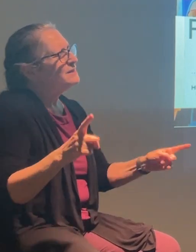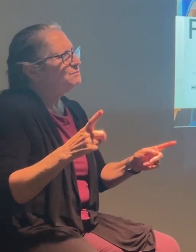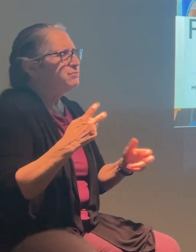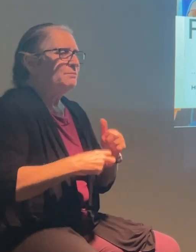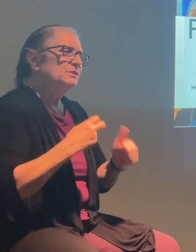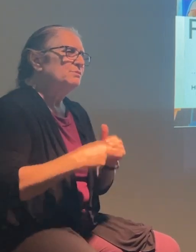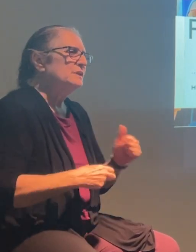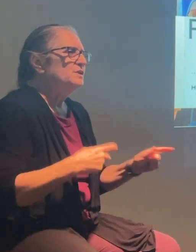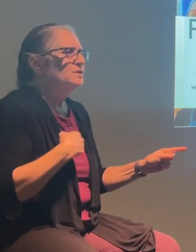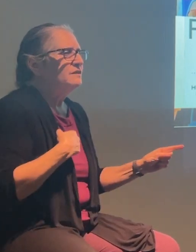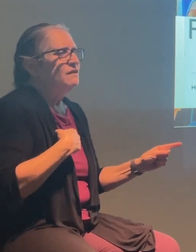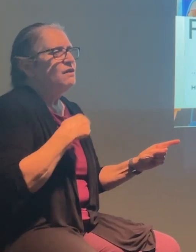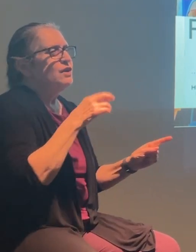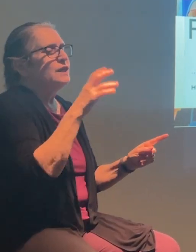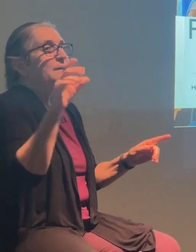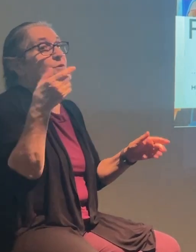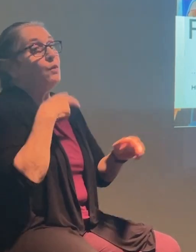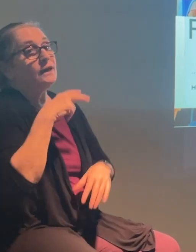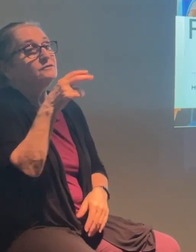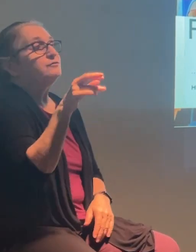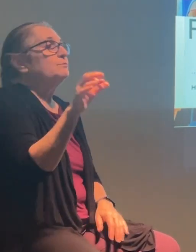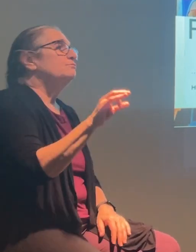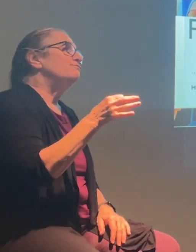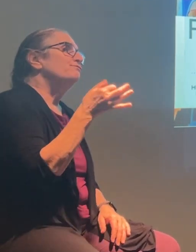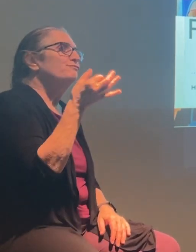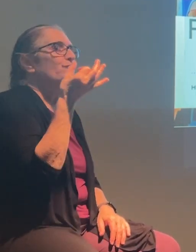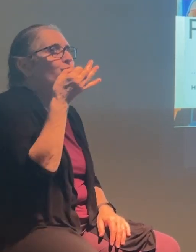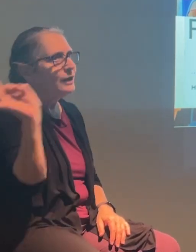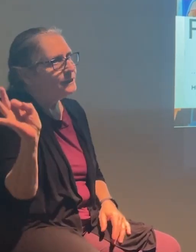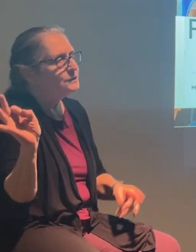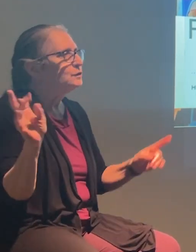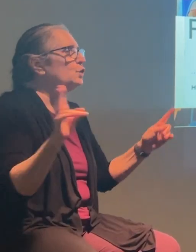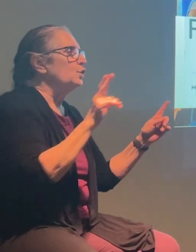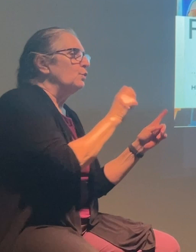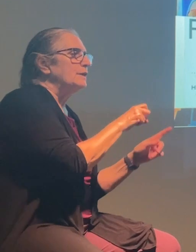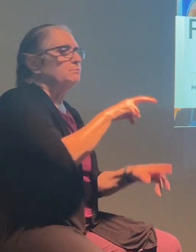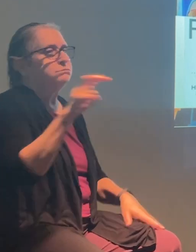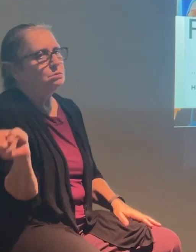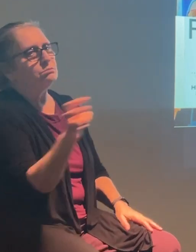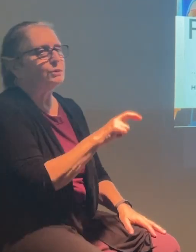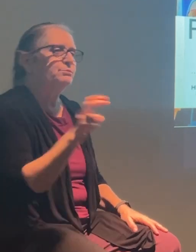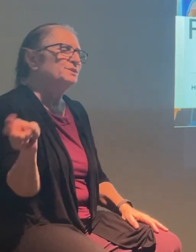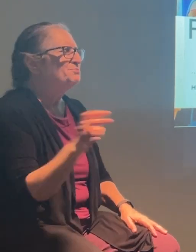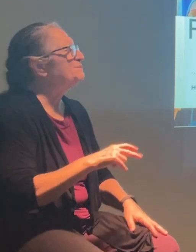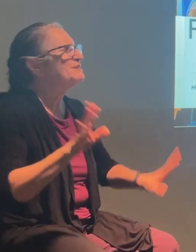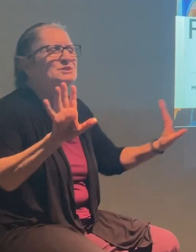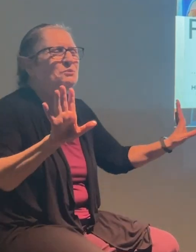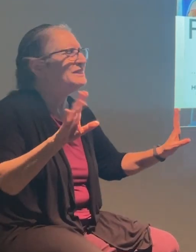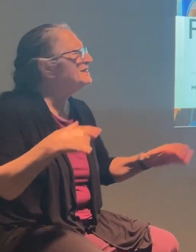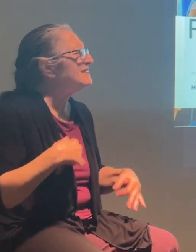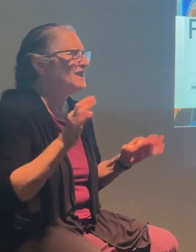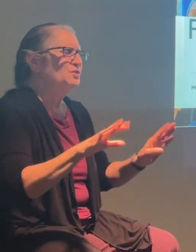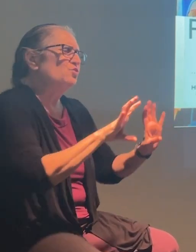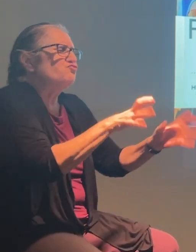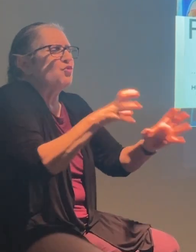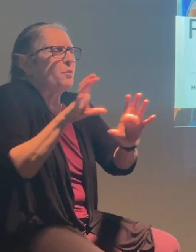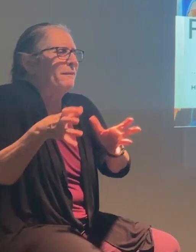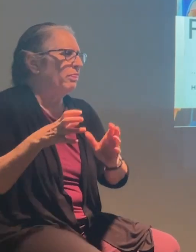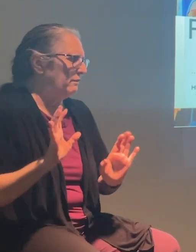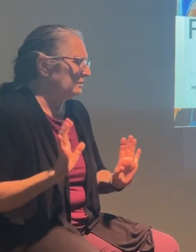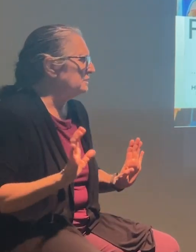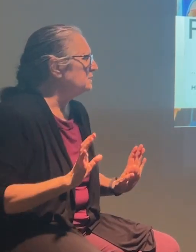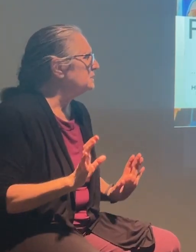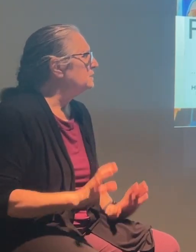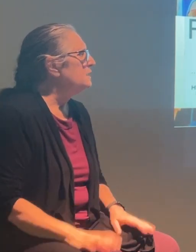forth between France and the US, so it became a little problematic. So I'm doing it by groupings. I'm going to try to spend